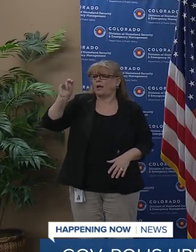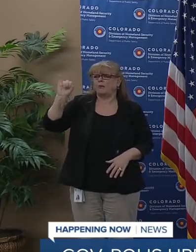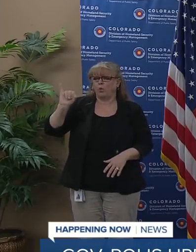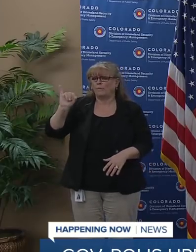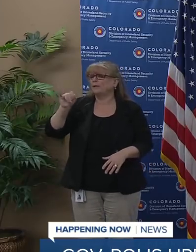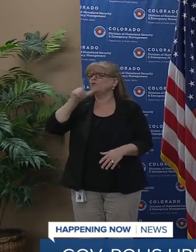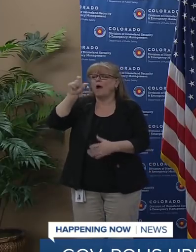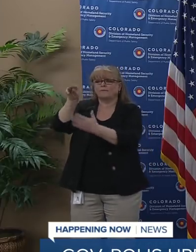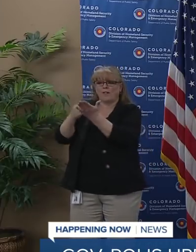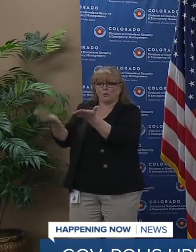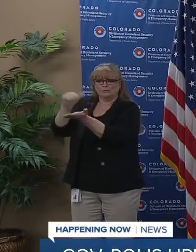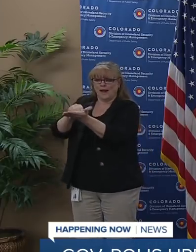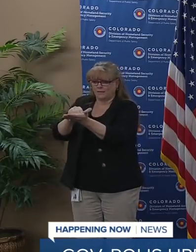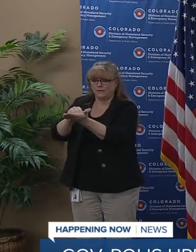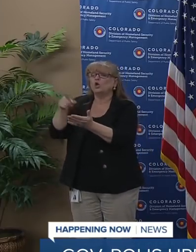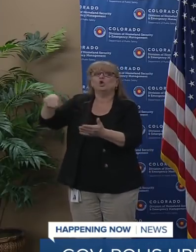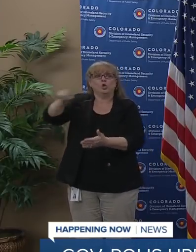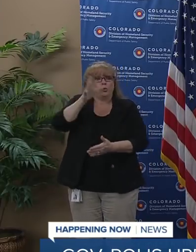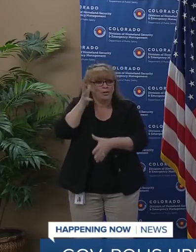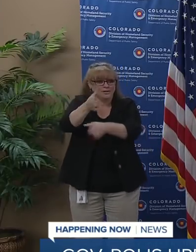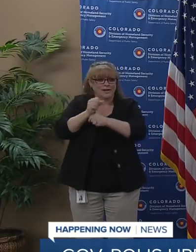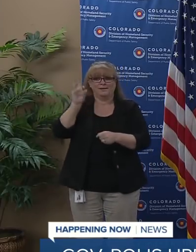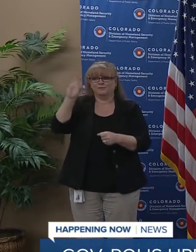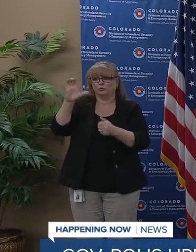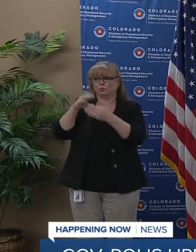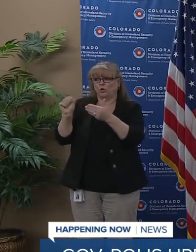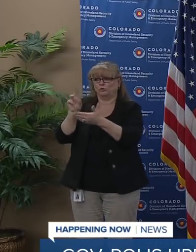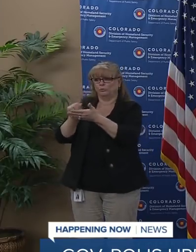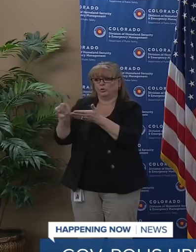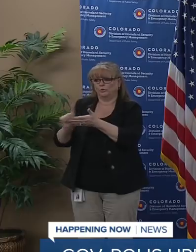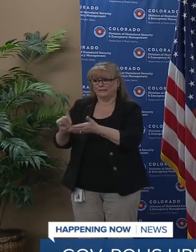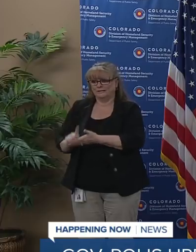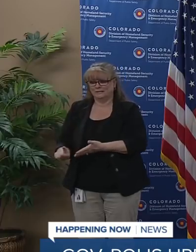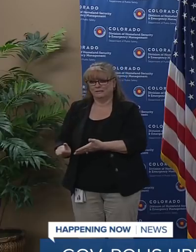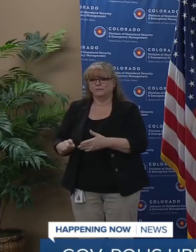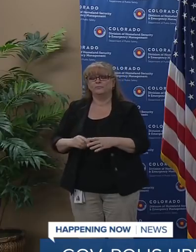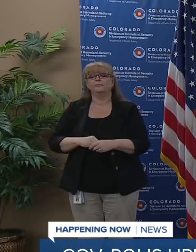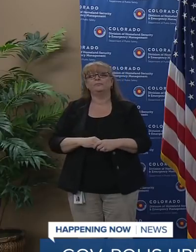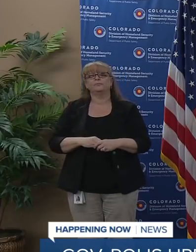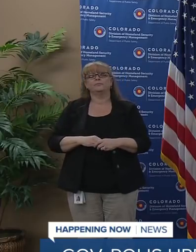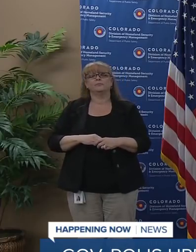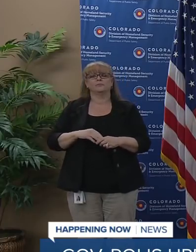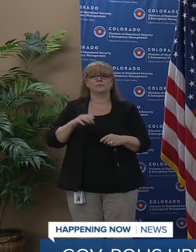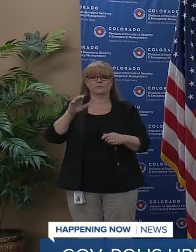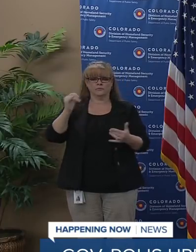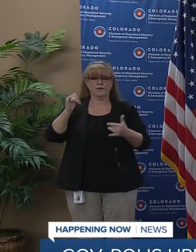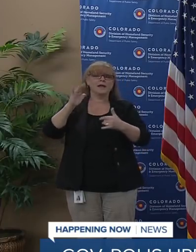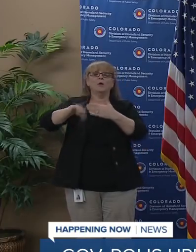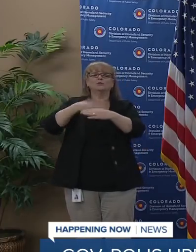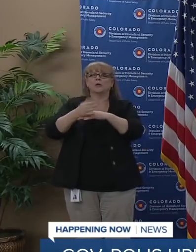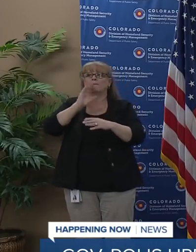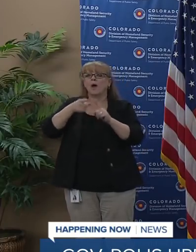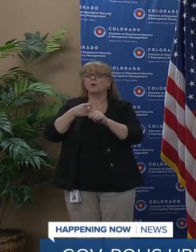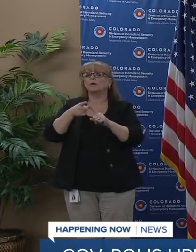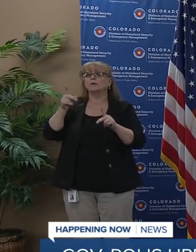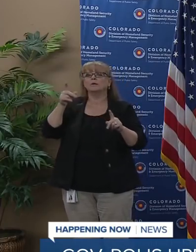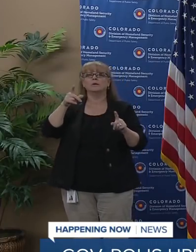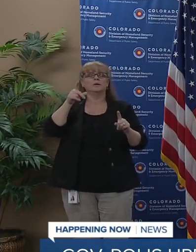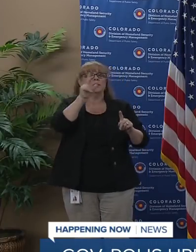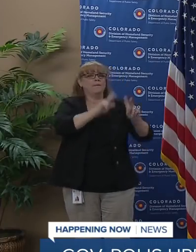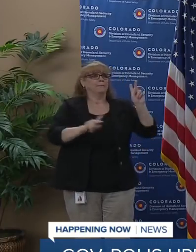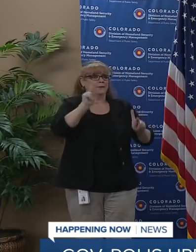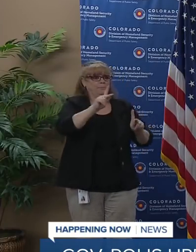unemployment assistance. Now, this is for folks who are not traditional employees with the W-2. gig economy